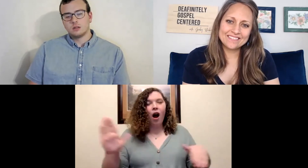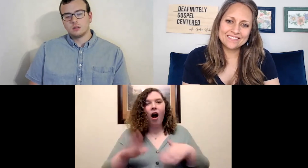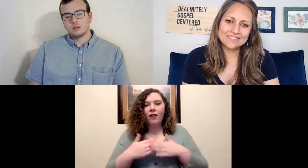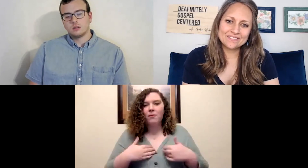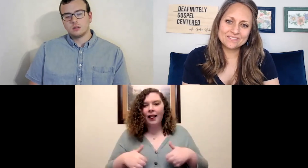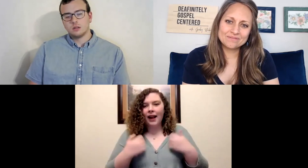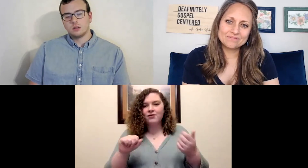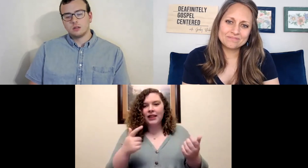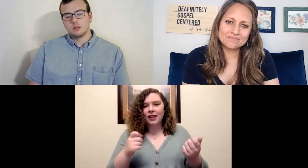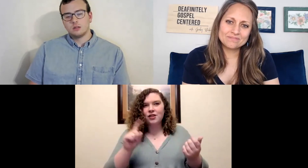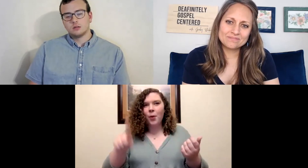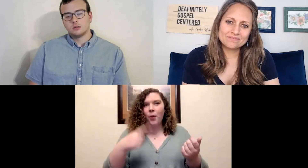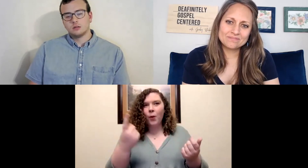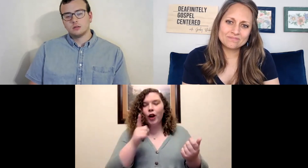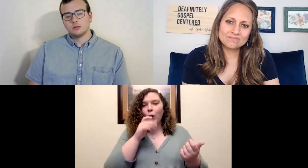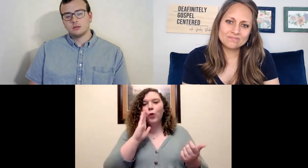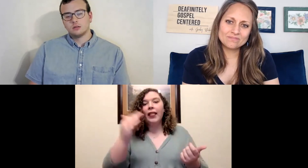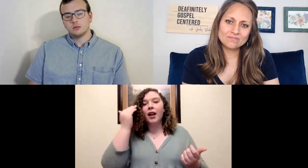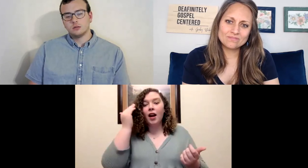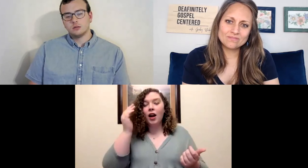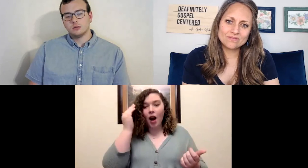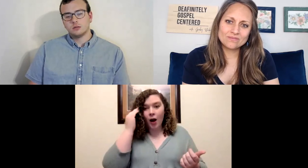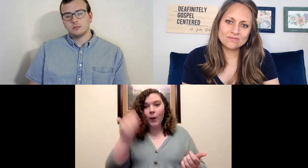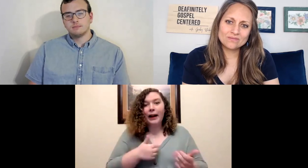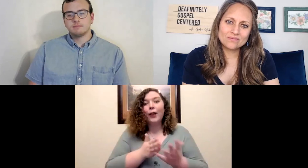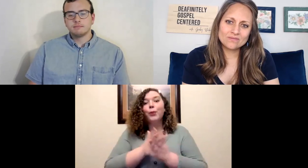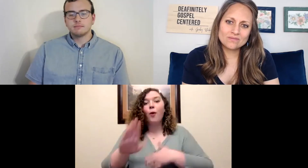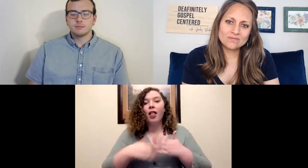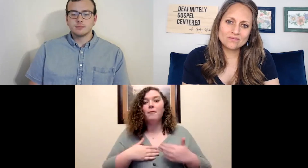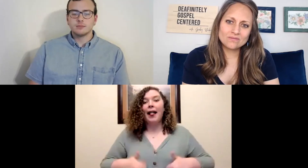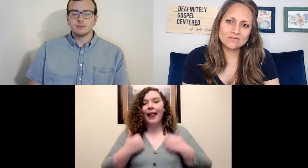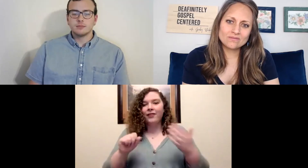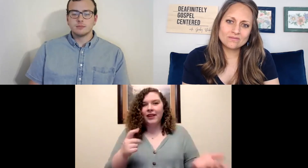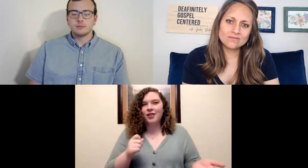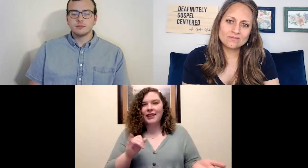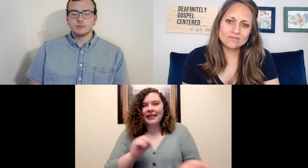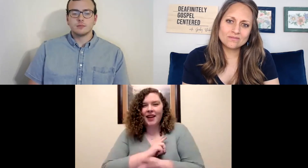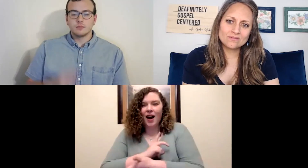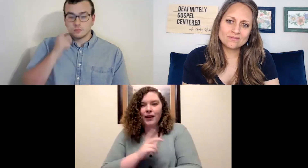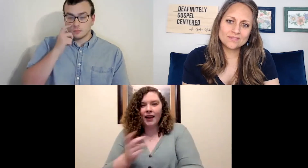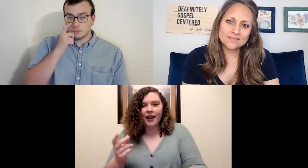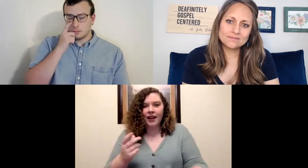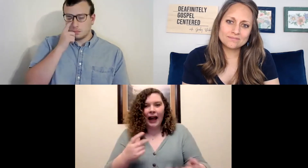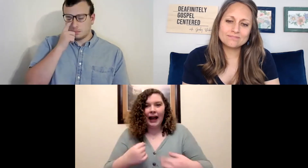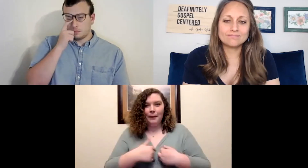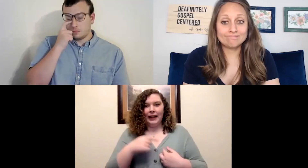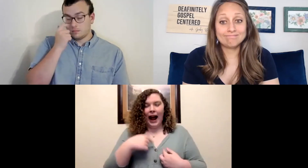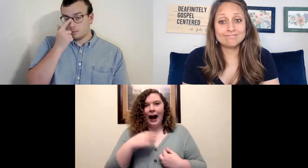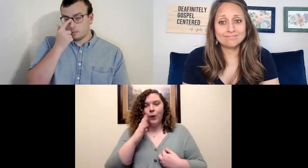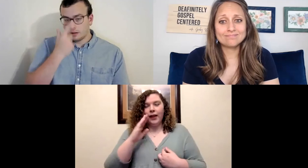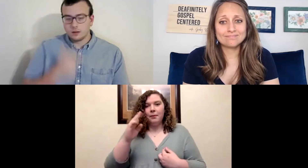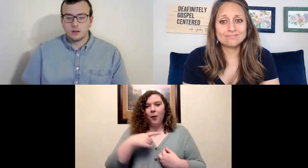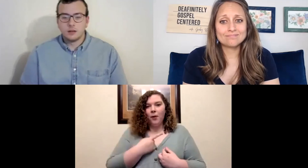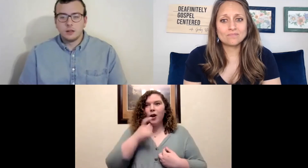having a little trouble explaining, but every life stage that I'm going through, the person who knows me through all of those stages